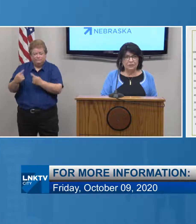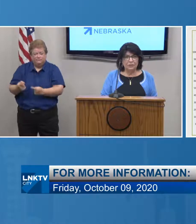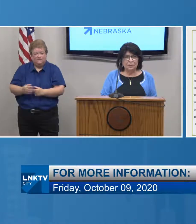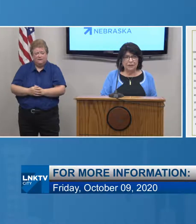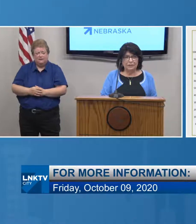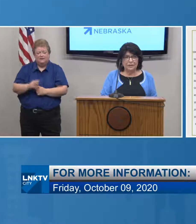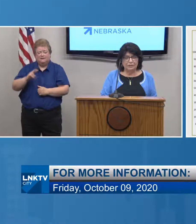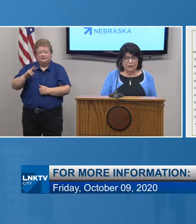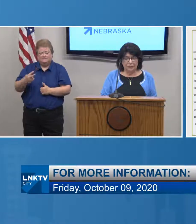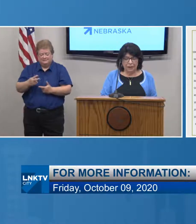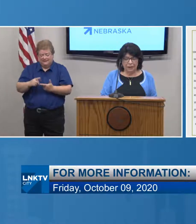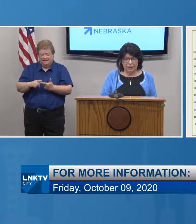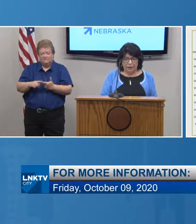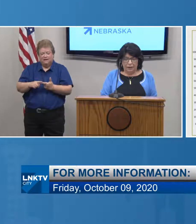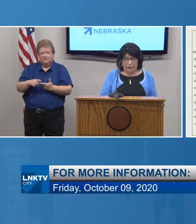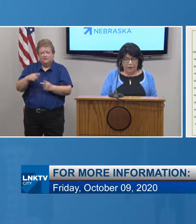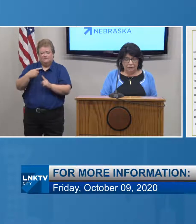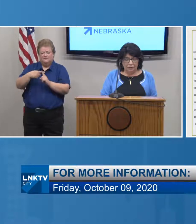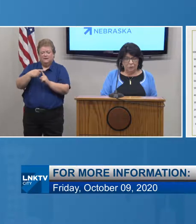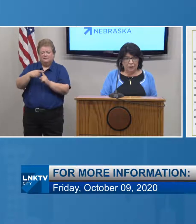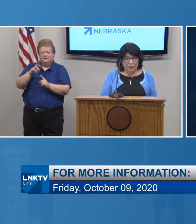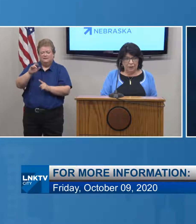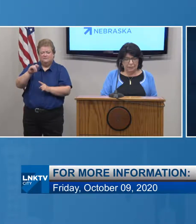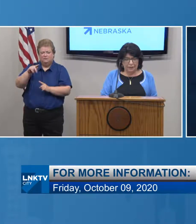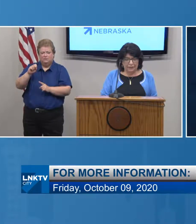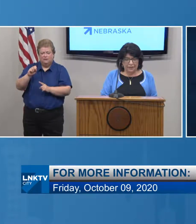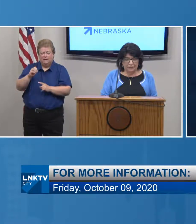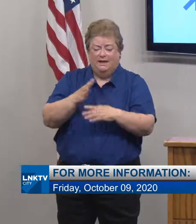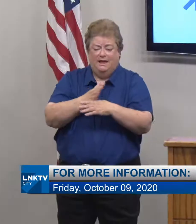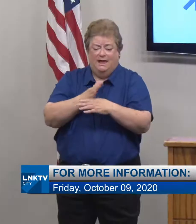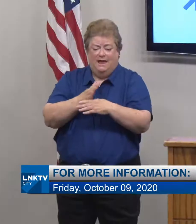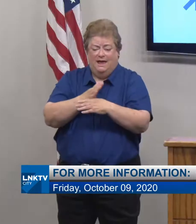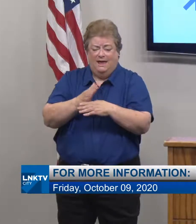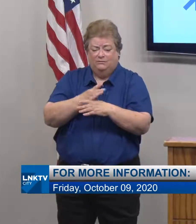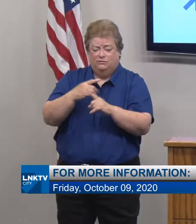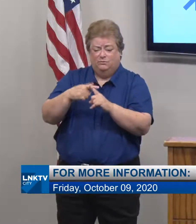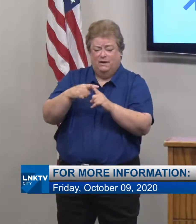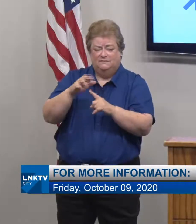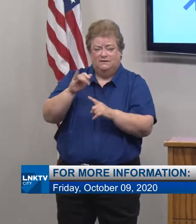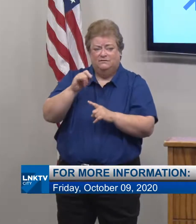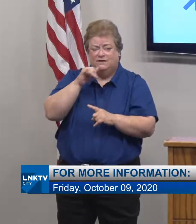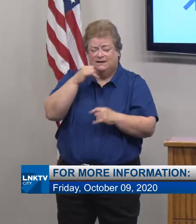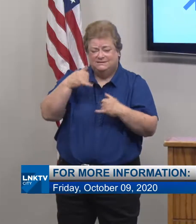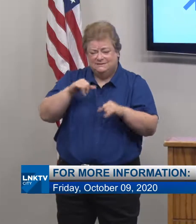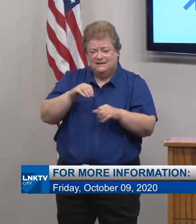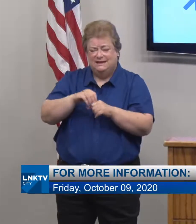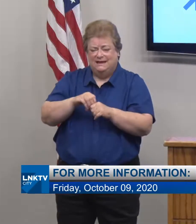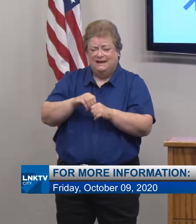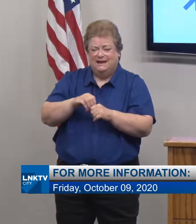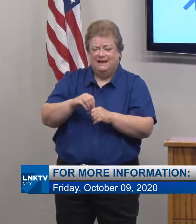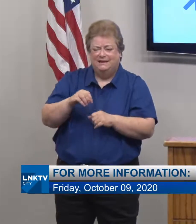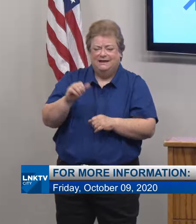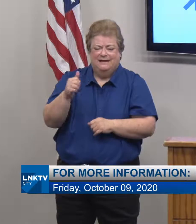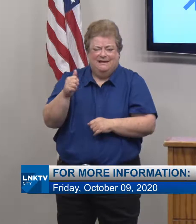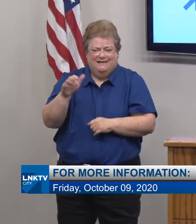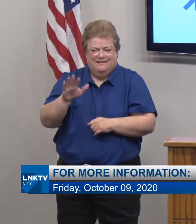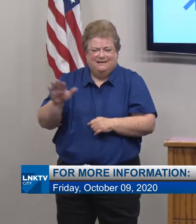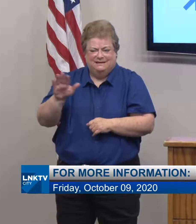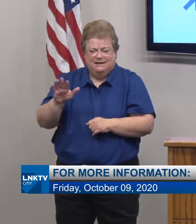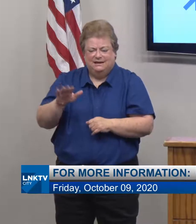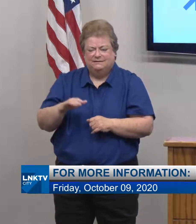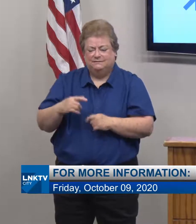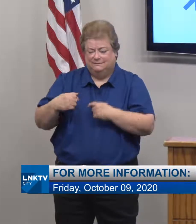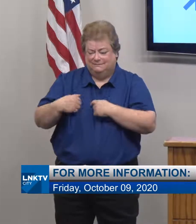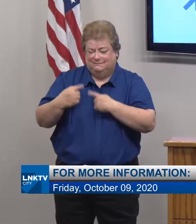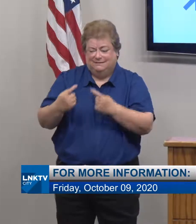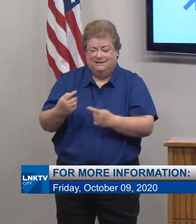factor is the positivity rate. The average weekly positivity rate remains in the teens, as it has over the past 6